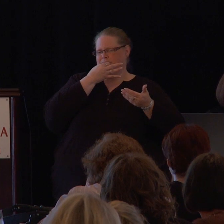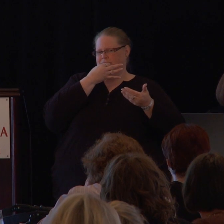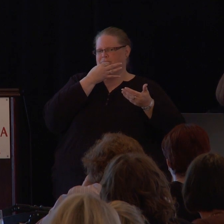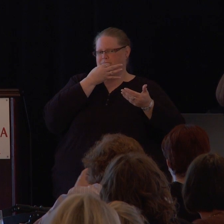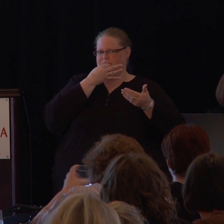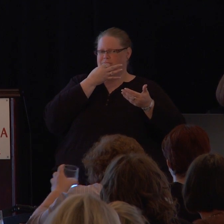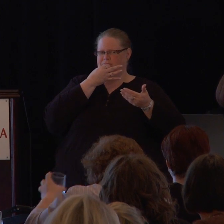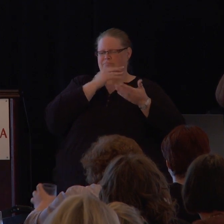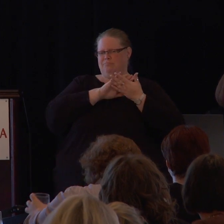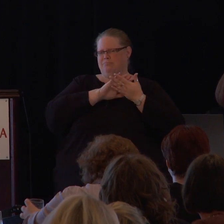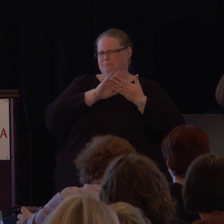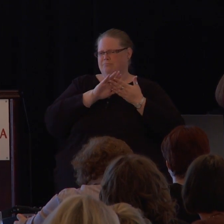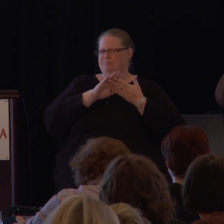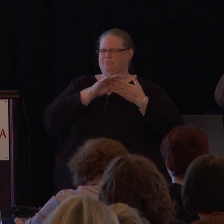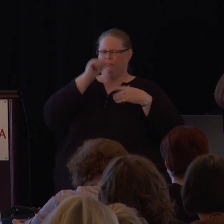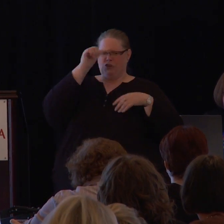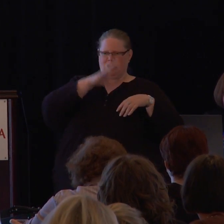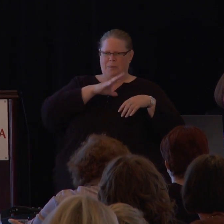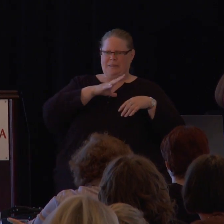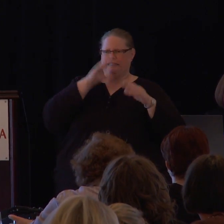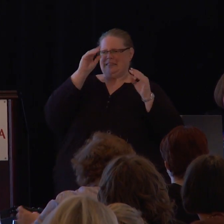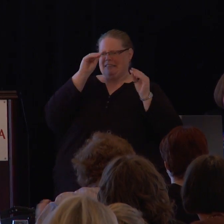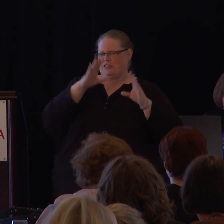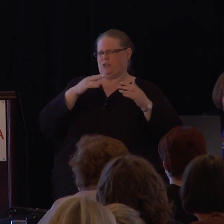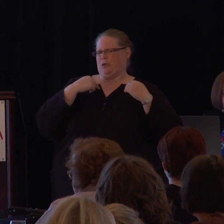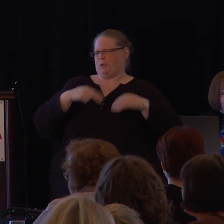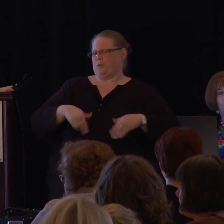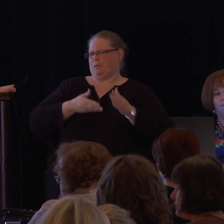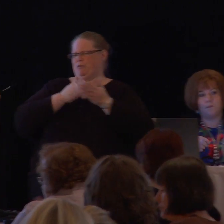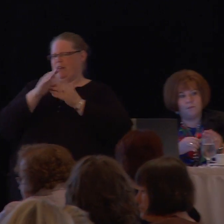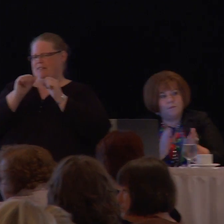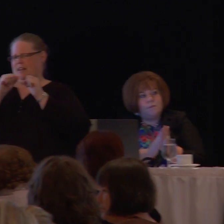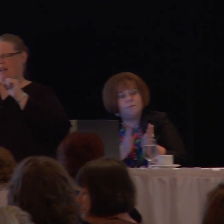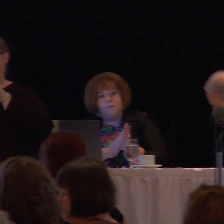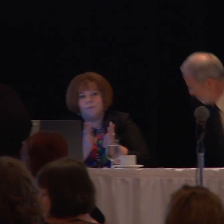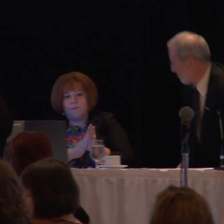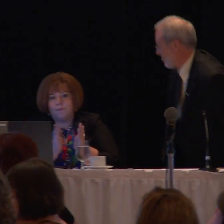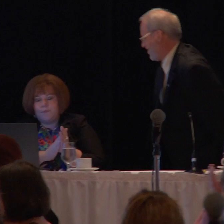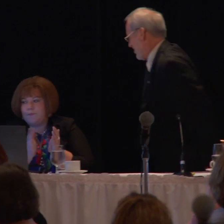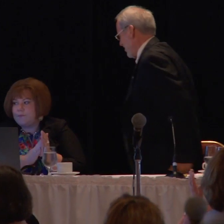gentleman, teacher, and human rights advocate, Mr. Wayne MacKay. I present to you.